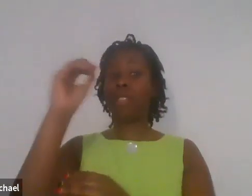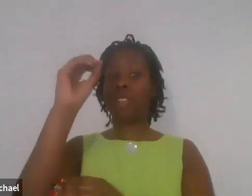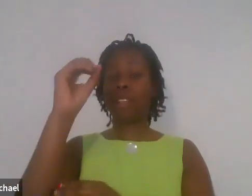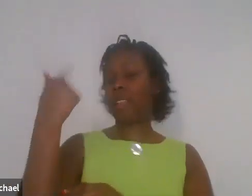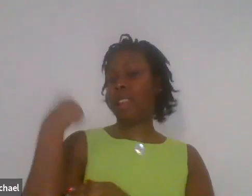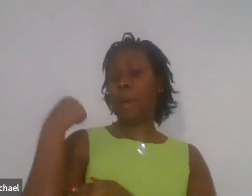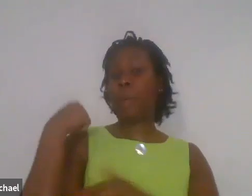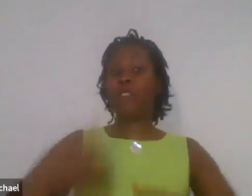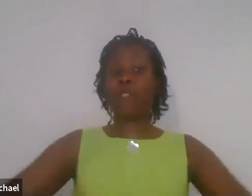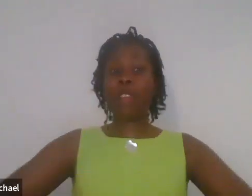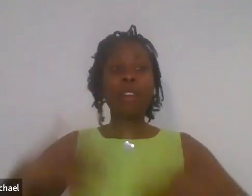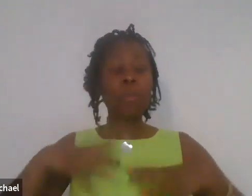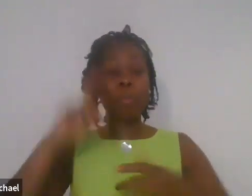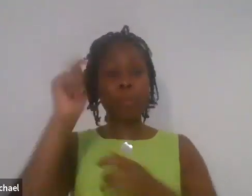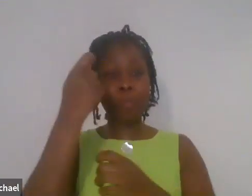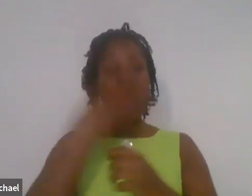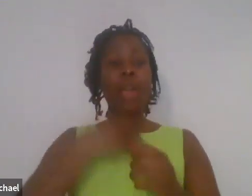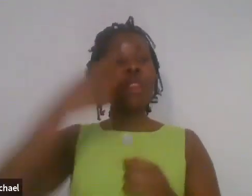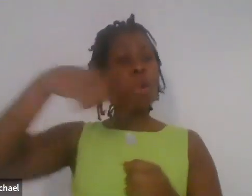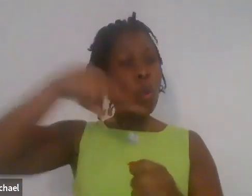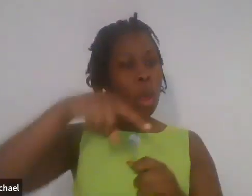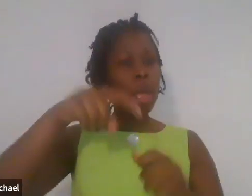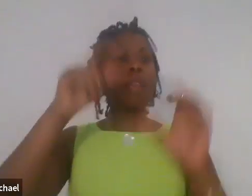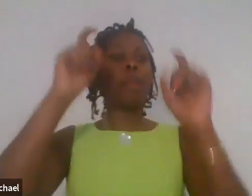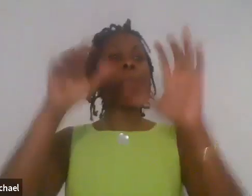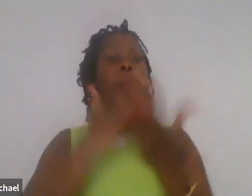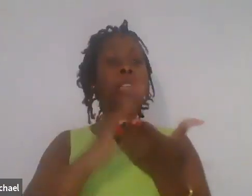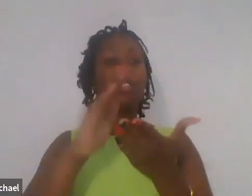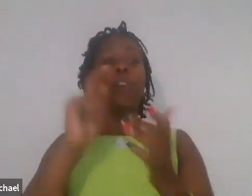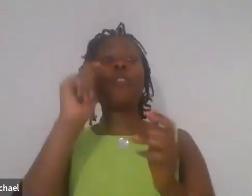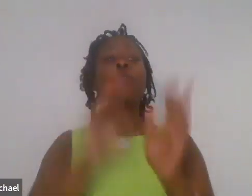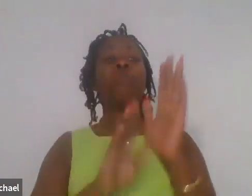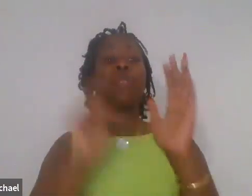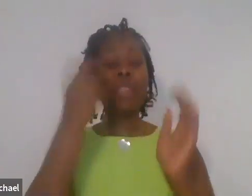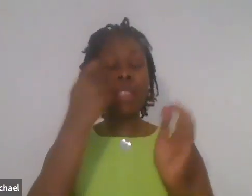Kenya has a 70% number of youth, and we are part of